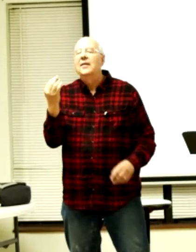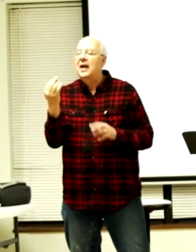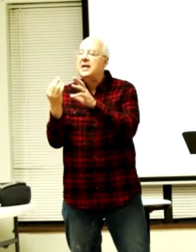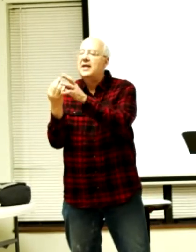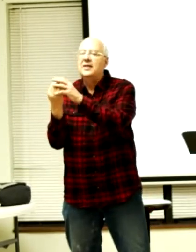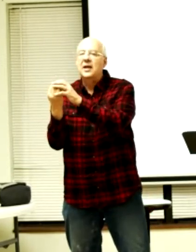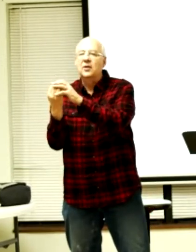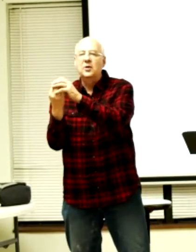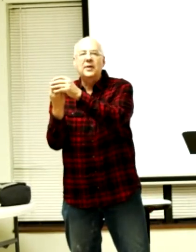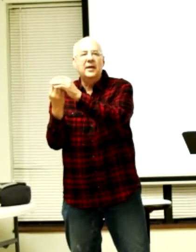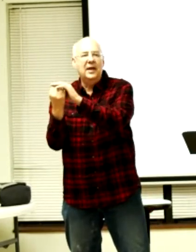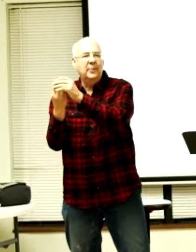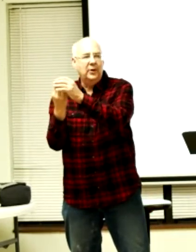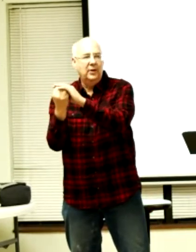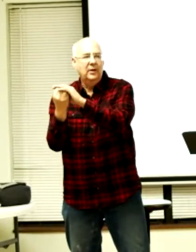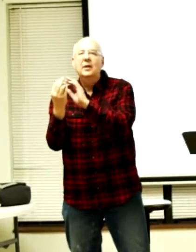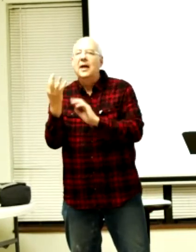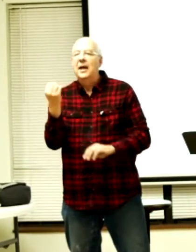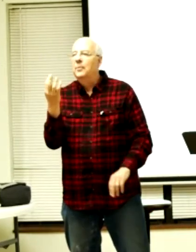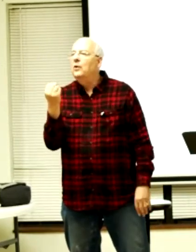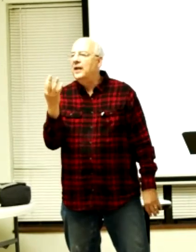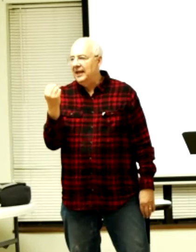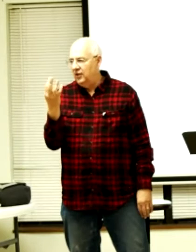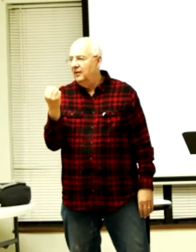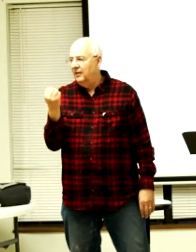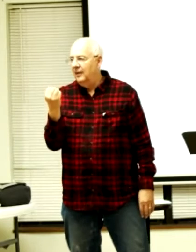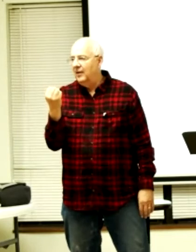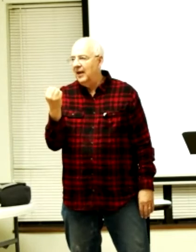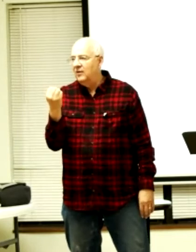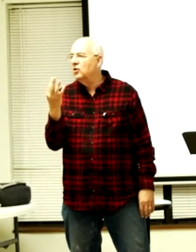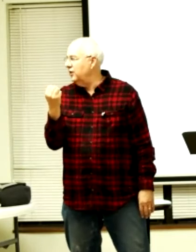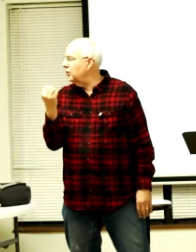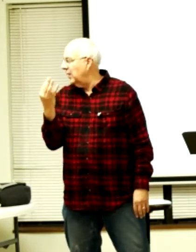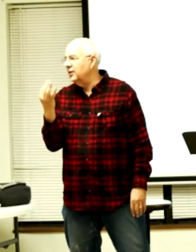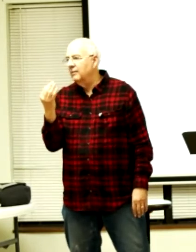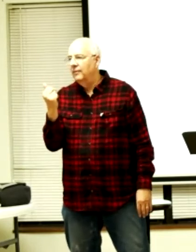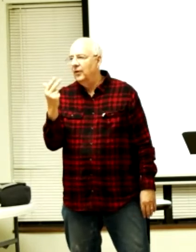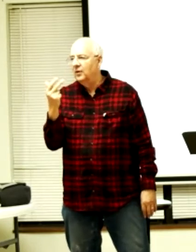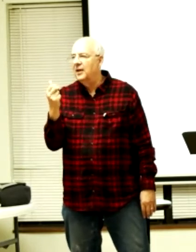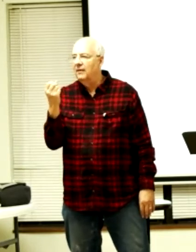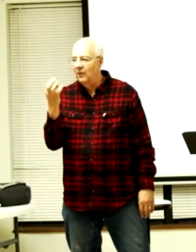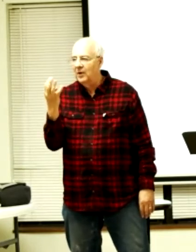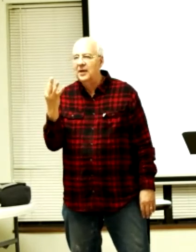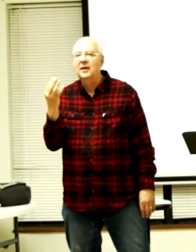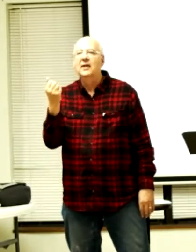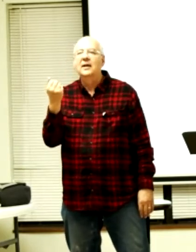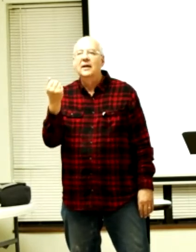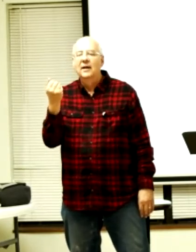the idea is that you're doing the number and moving it. Okay. Usually just twice, 13, 14.